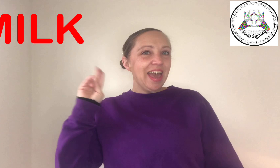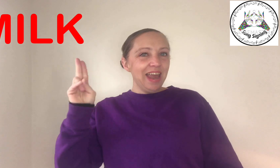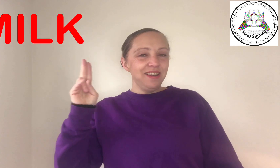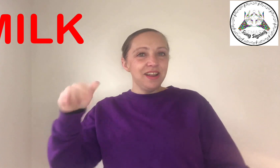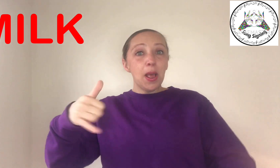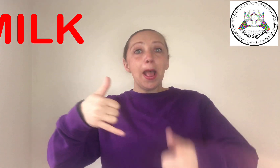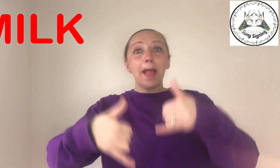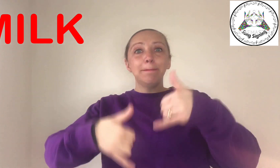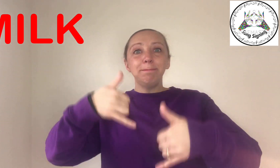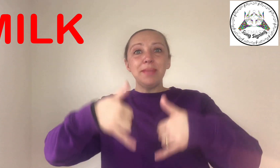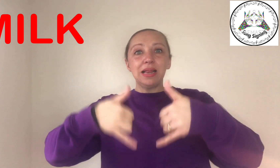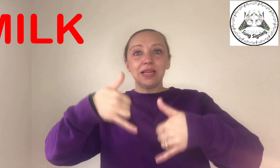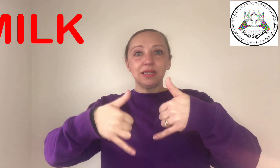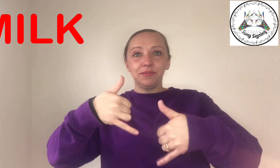Again, milk.